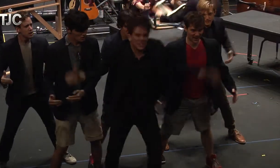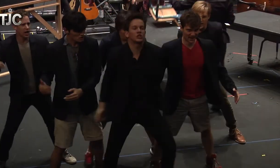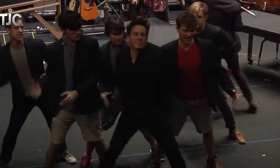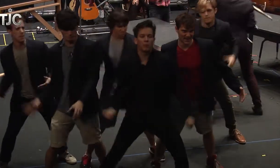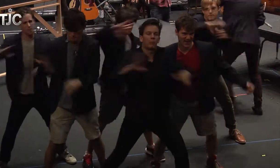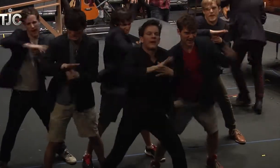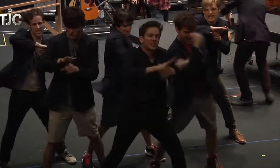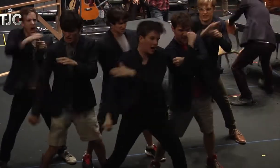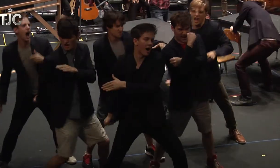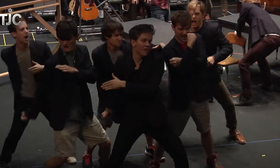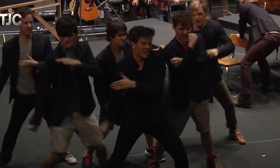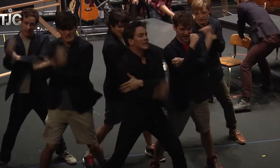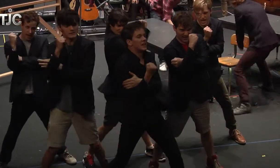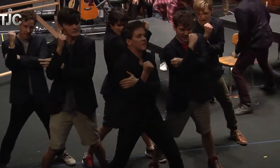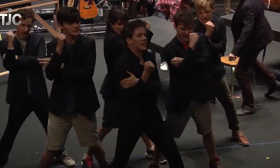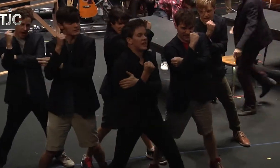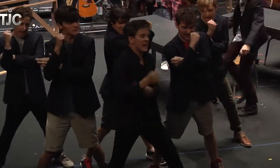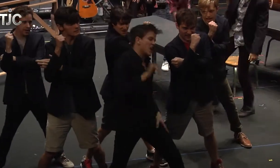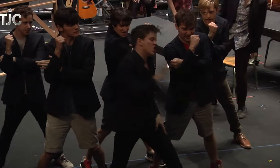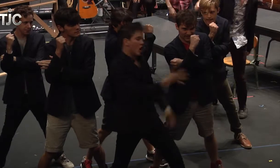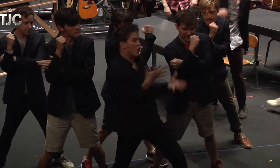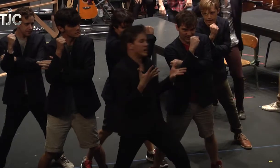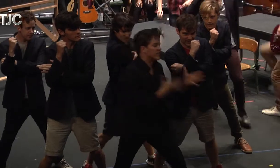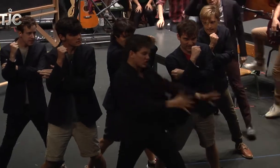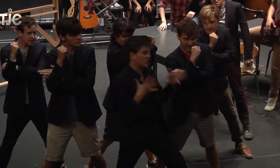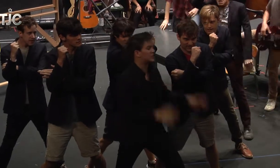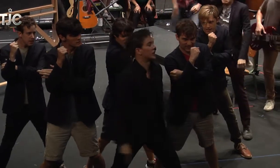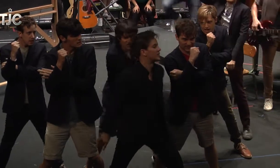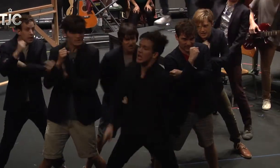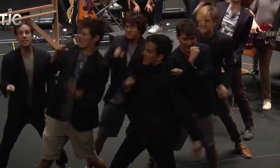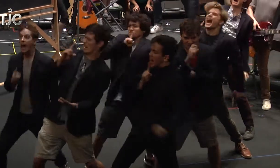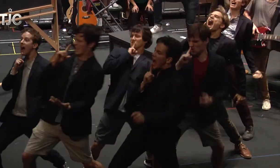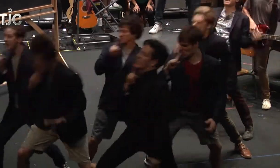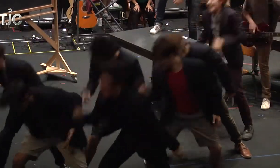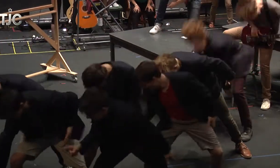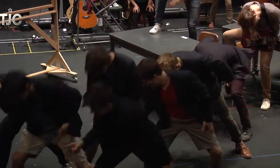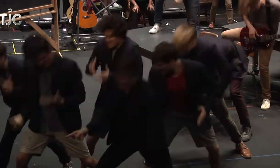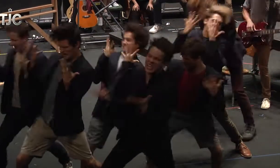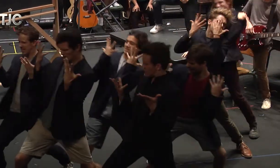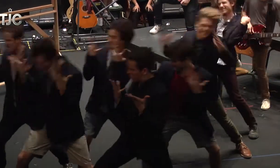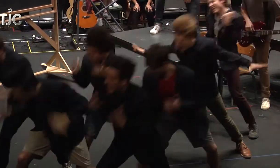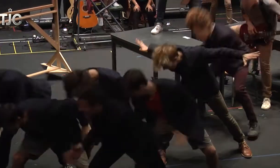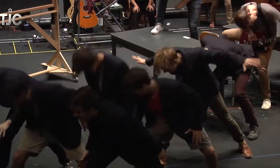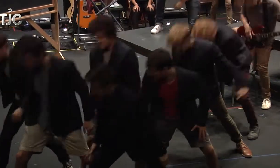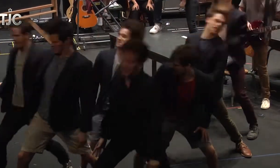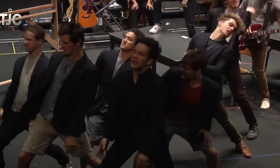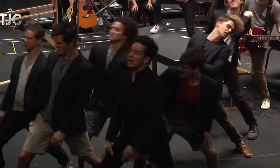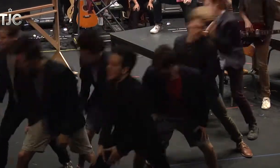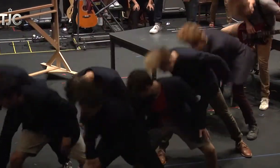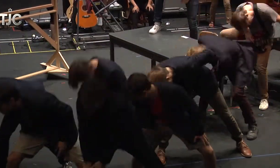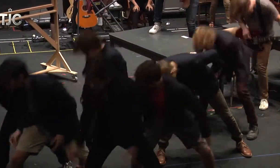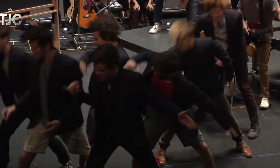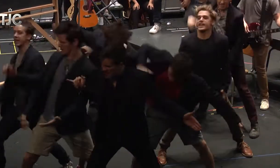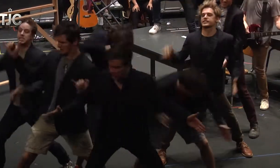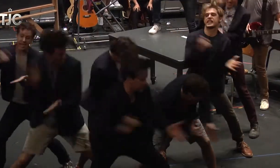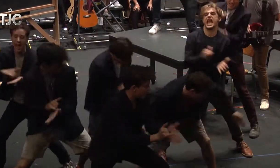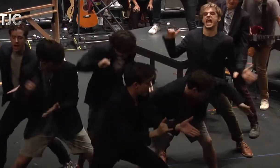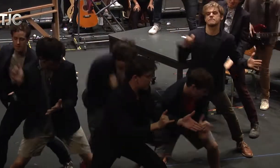within the deaf community makes even more explicit the musical's themes. Book writer Steven Sater says, it's always been